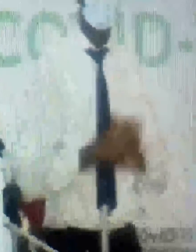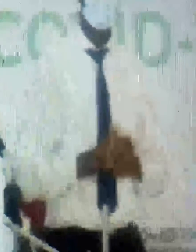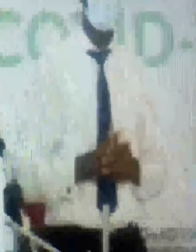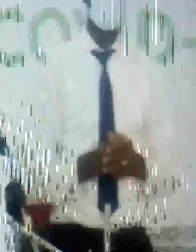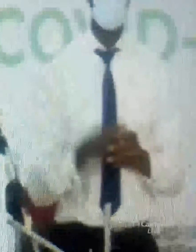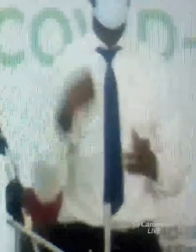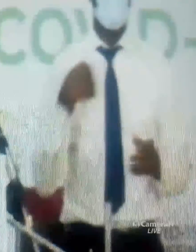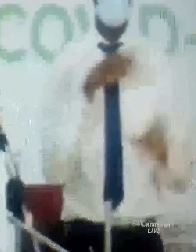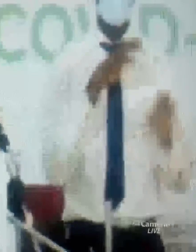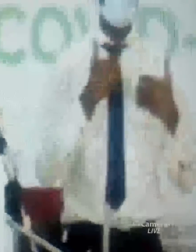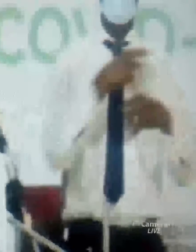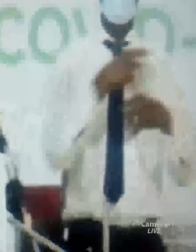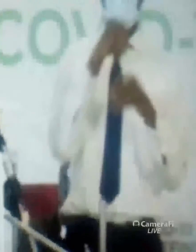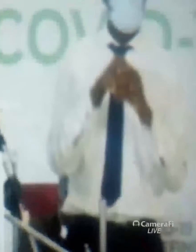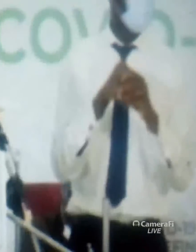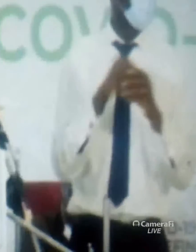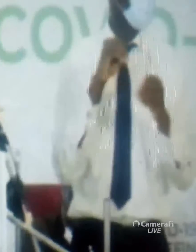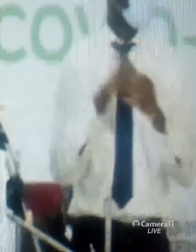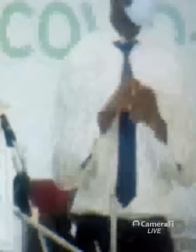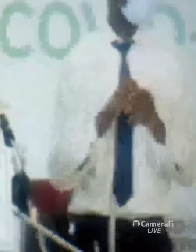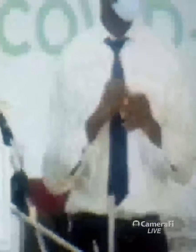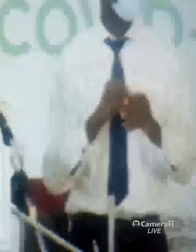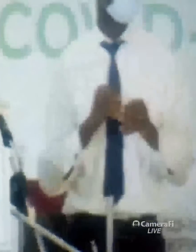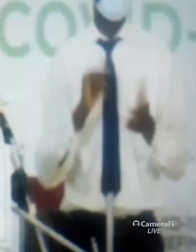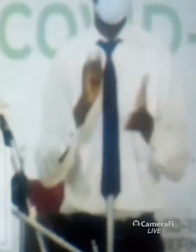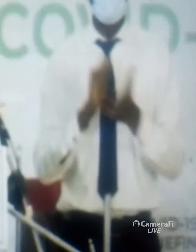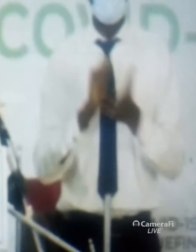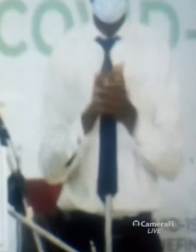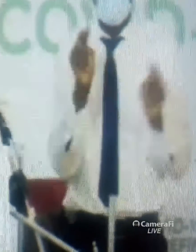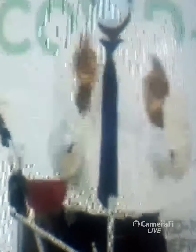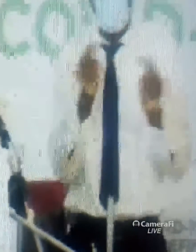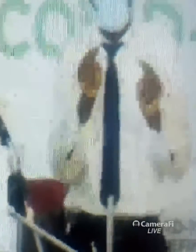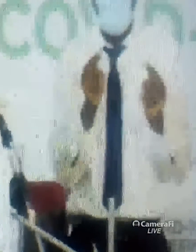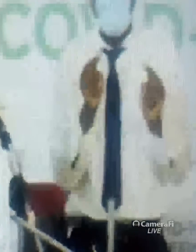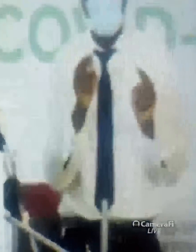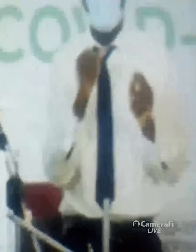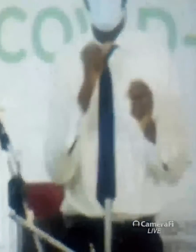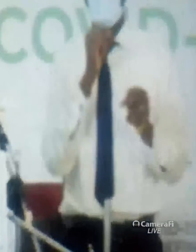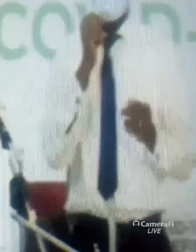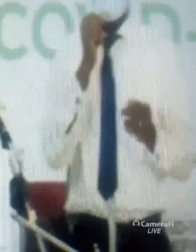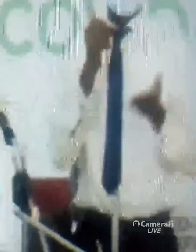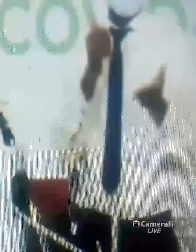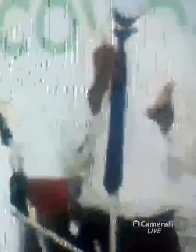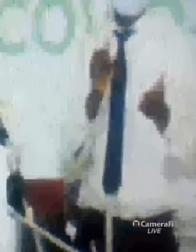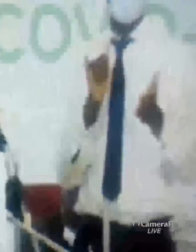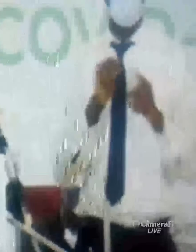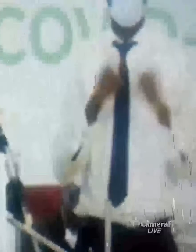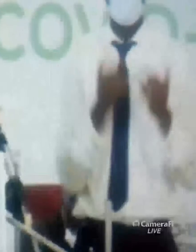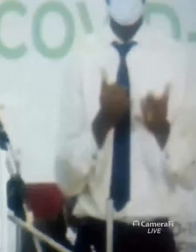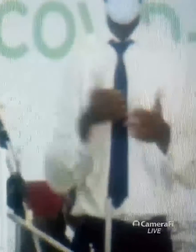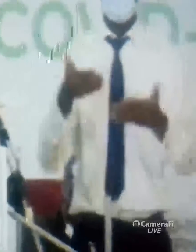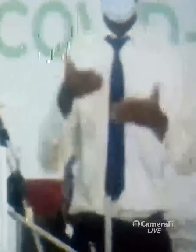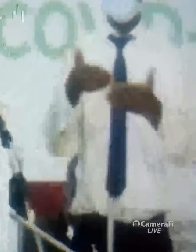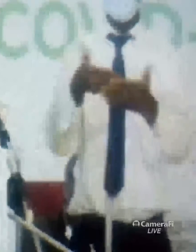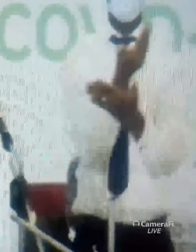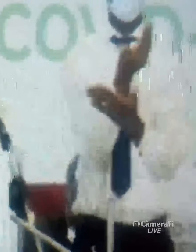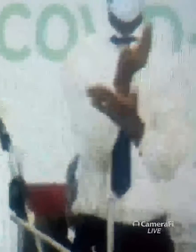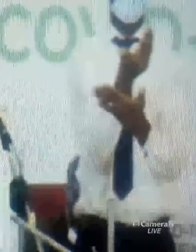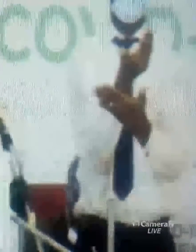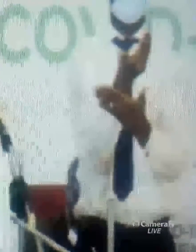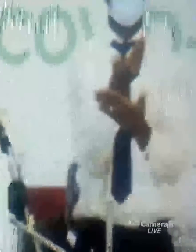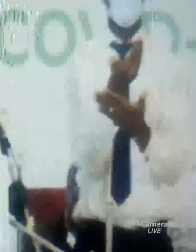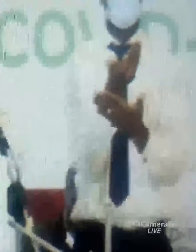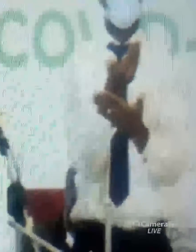we have engaged in things that probably would not ordinarily, but it's the new normal which we have come to terms